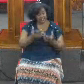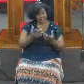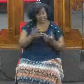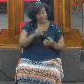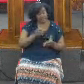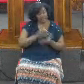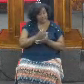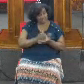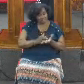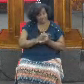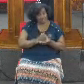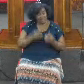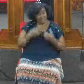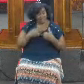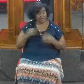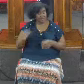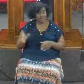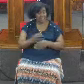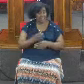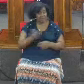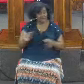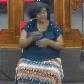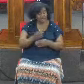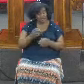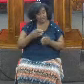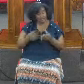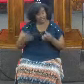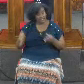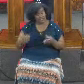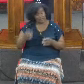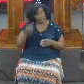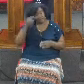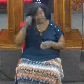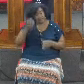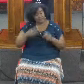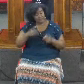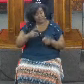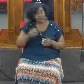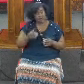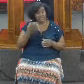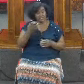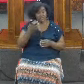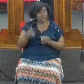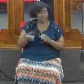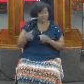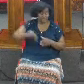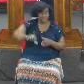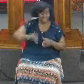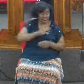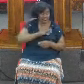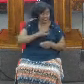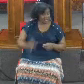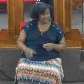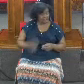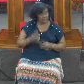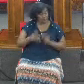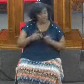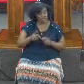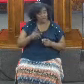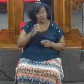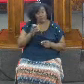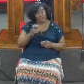asunder, have had their lives trampled out. Why? Because their people wanted them to deny Christ. People wanted them to be